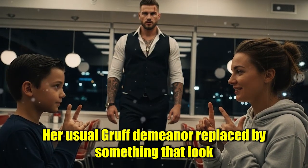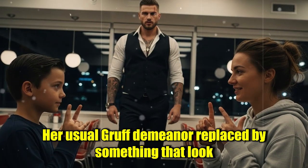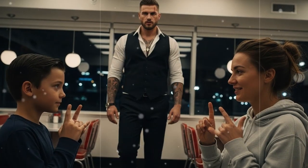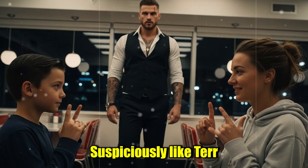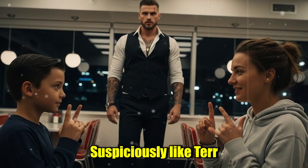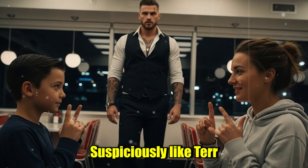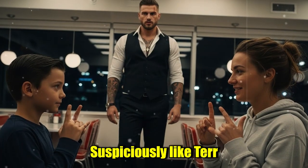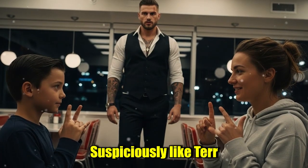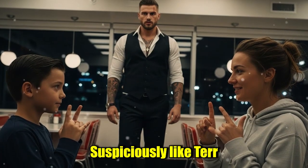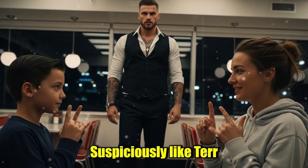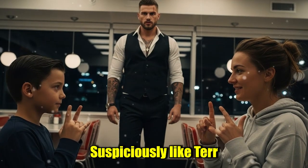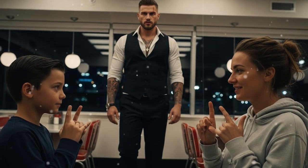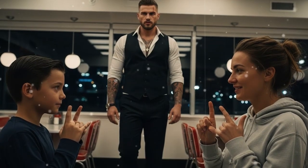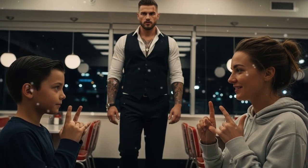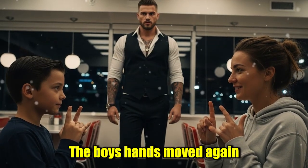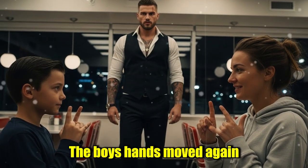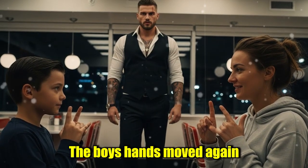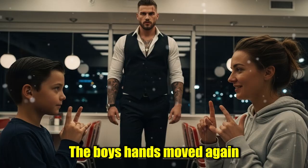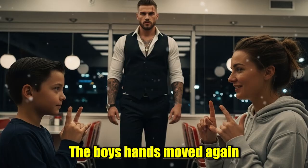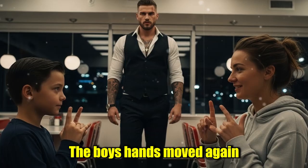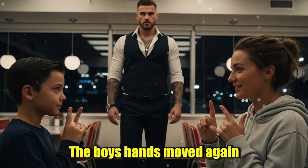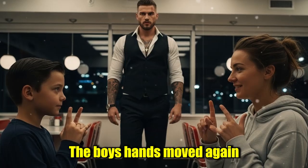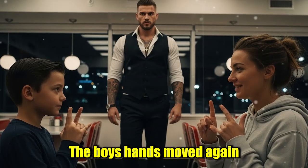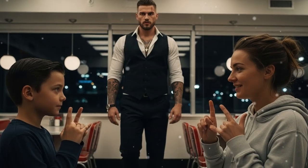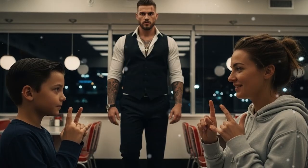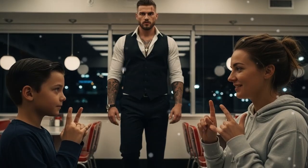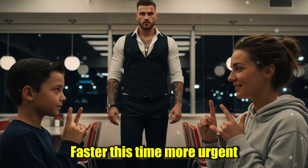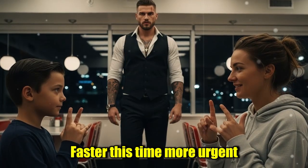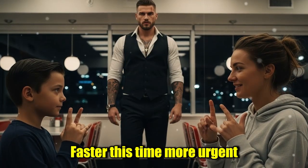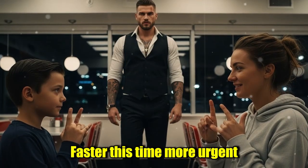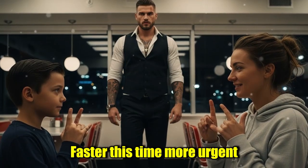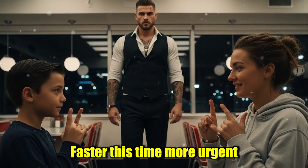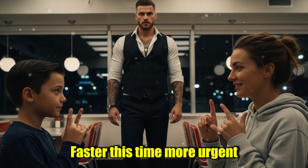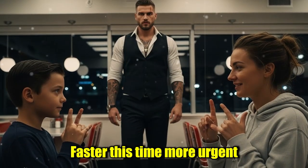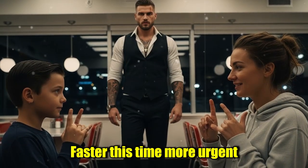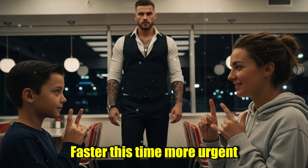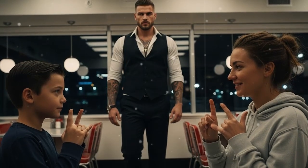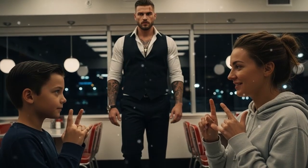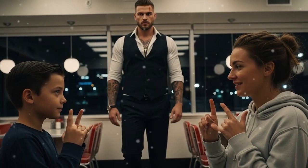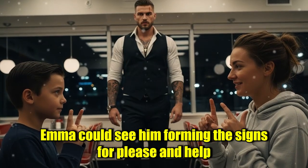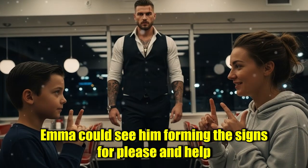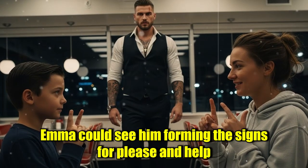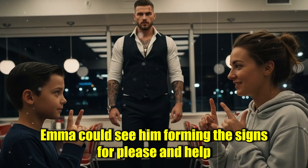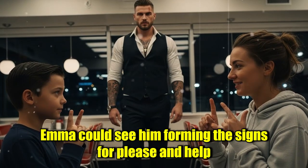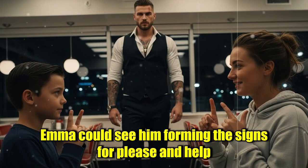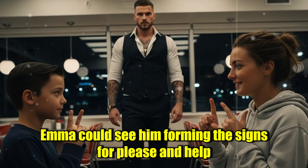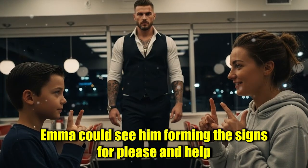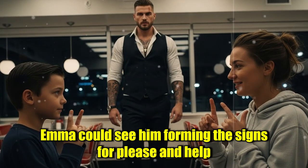looked suspiciously like terror. The boy's hands moved again, faster this time, more urgent. Emma could see him forming the signs